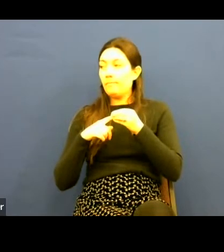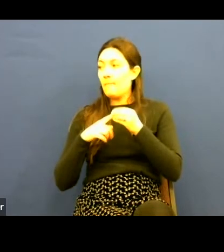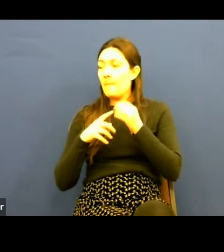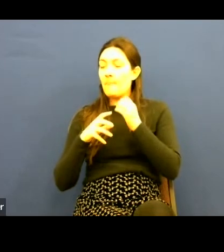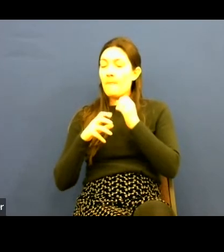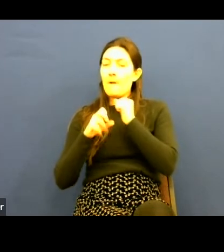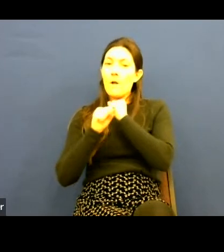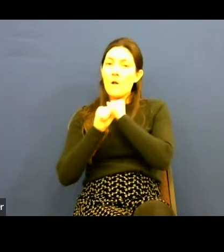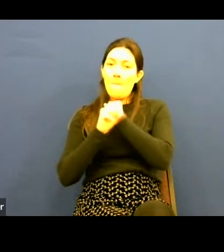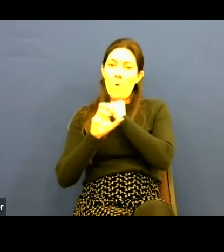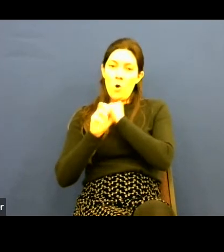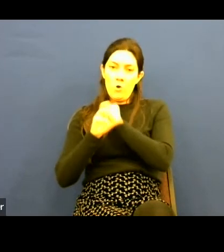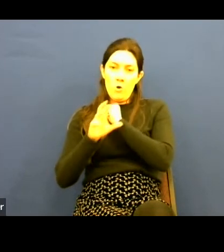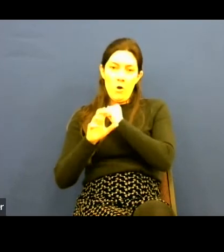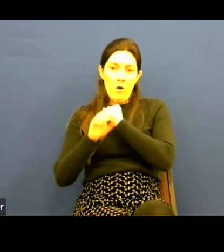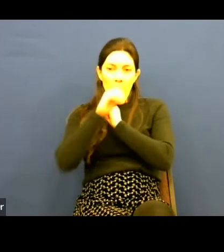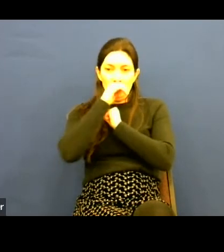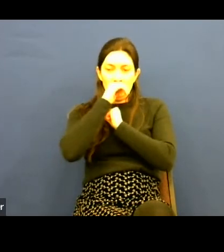commercial,